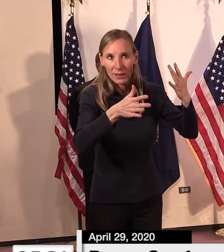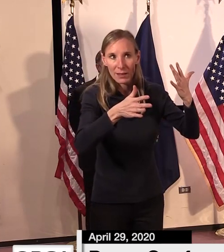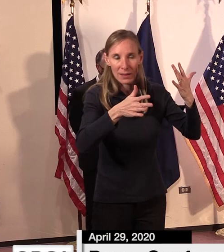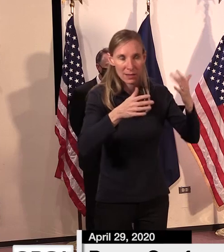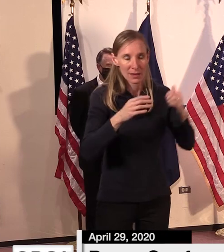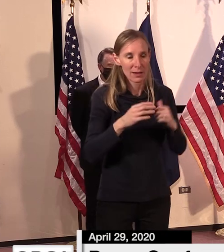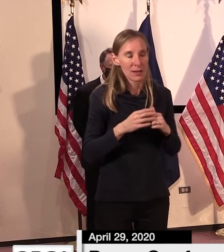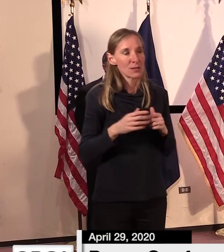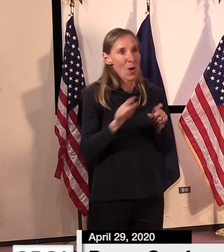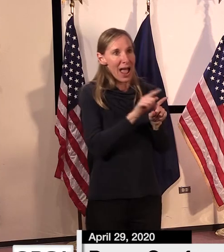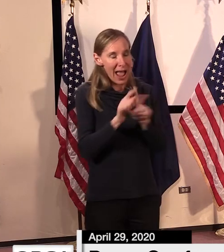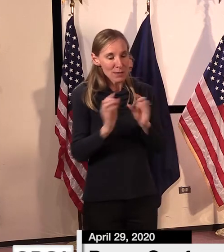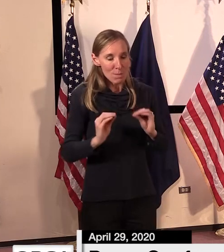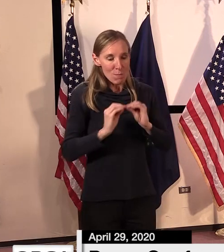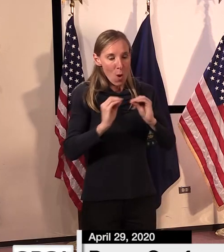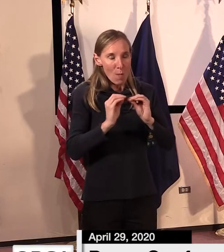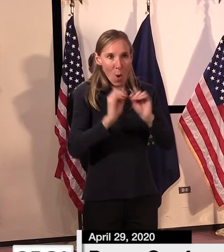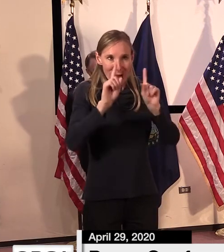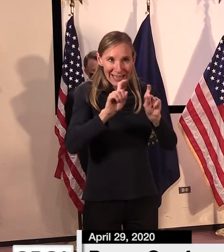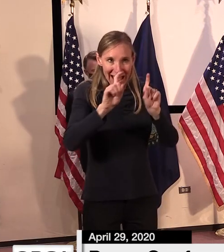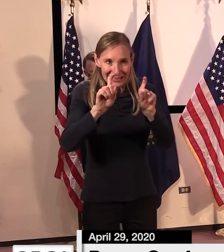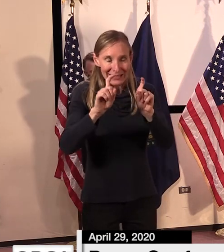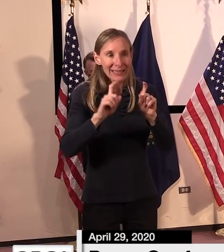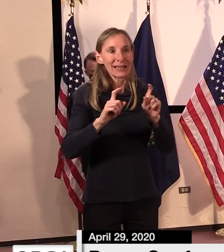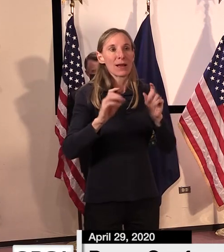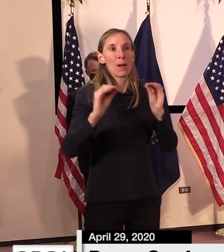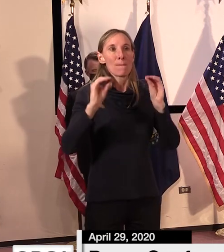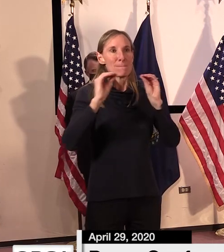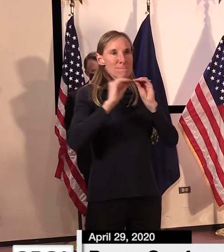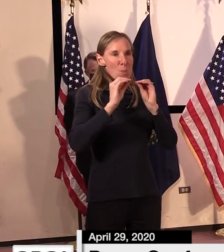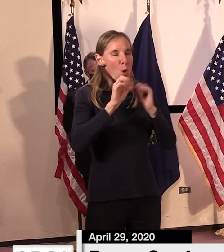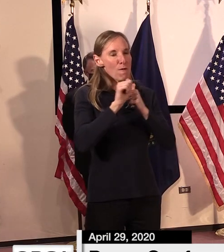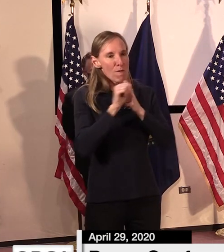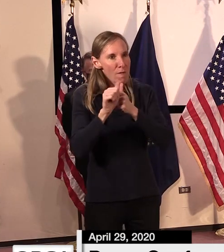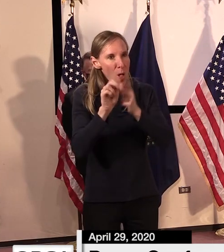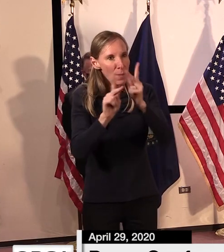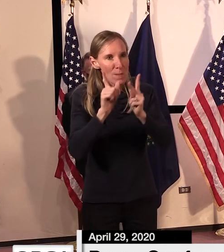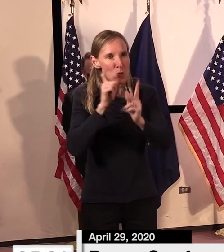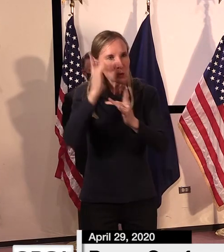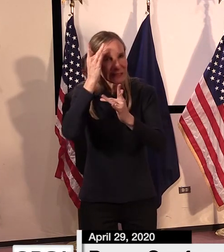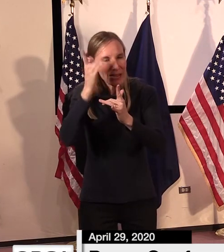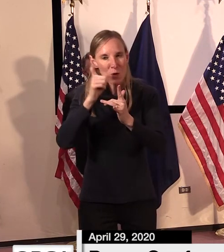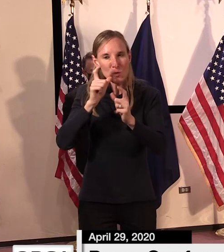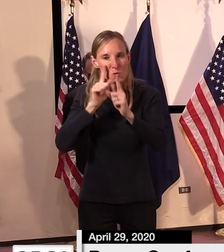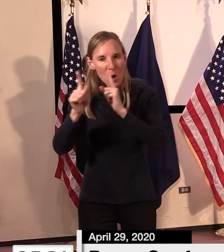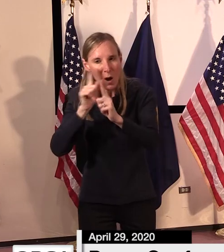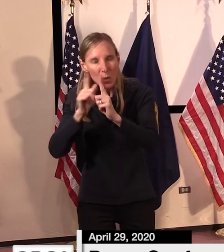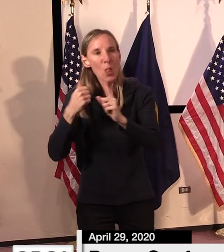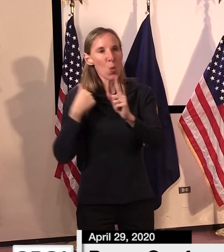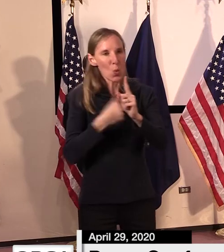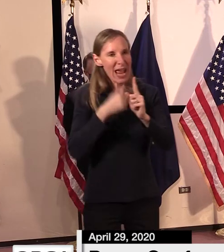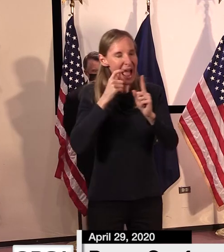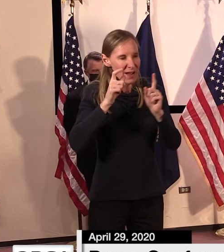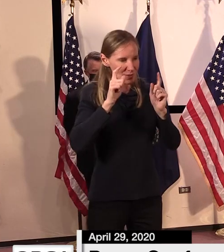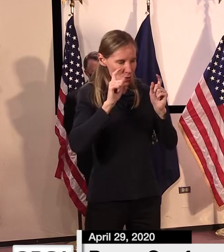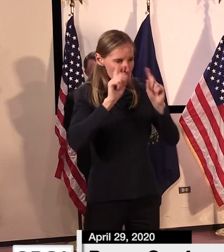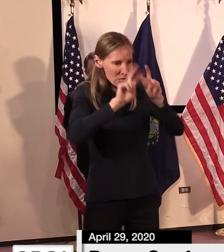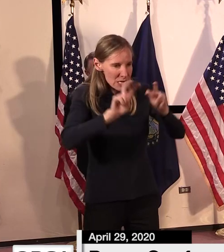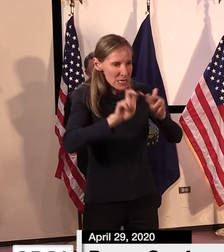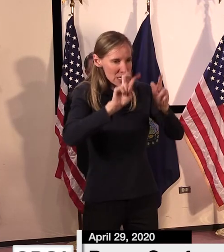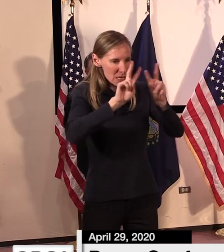contact tracing capacity, we carefully identify and address any gaps in this plan. The task force,